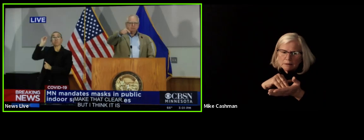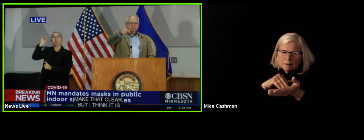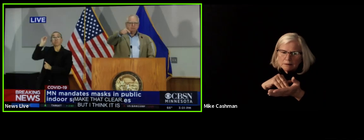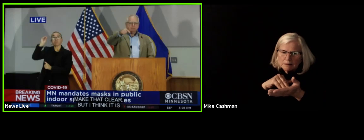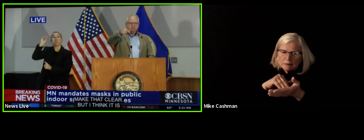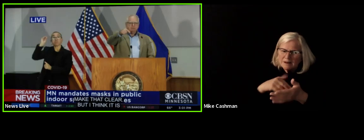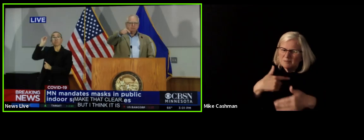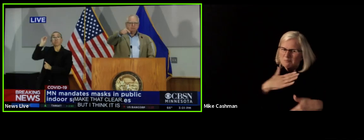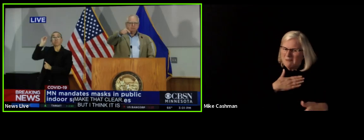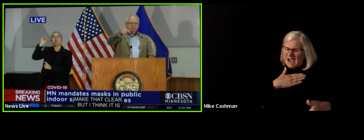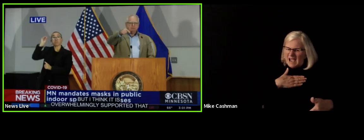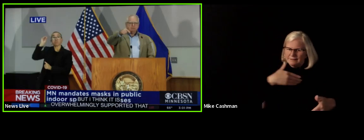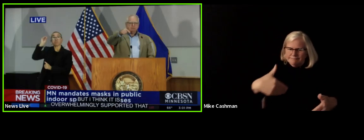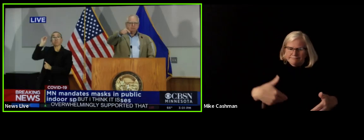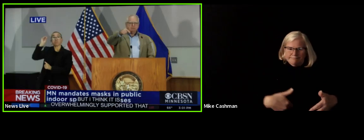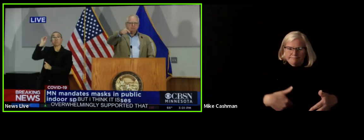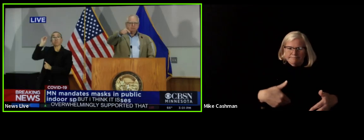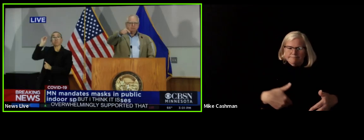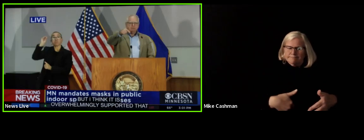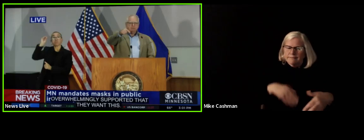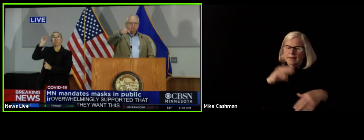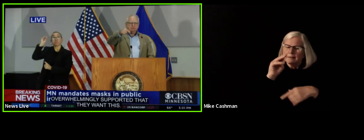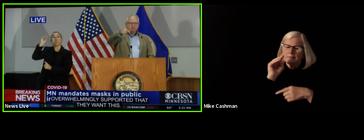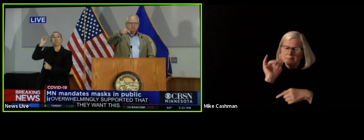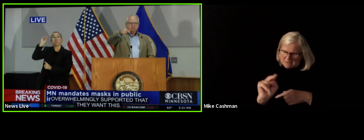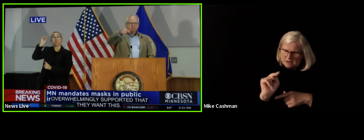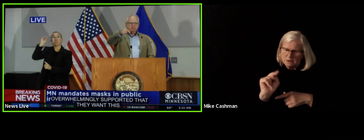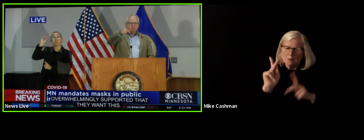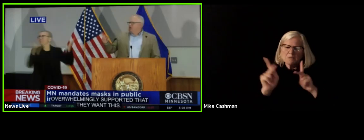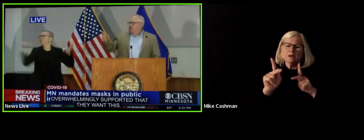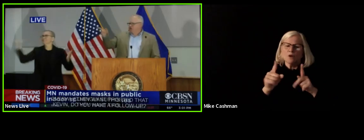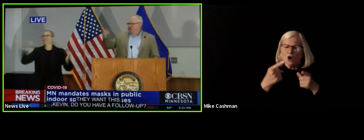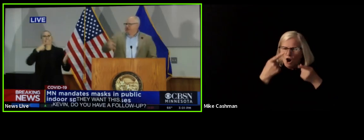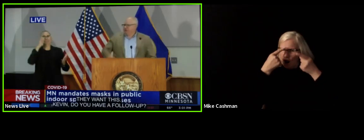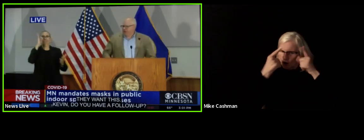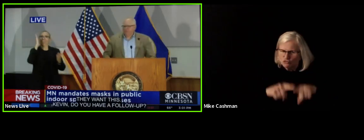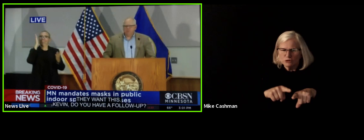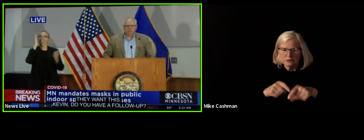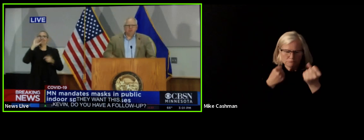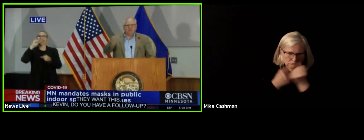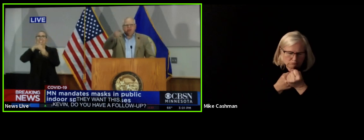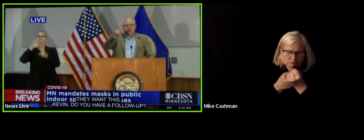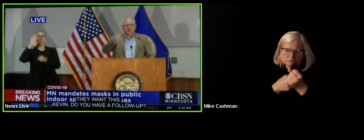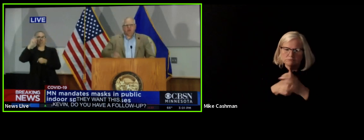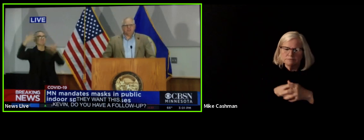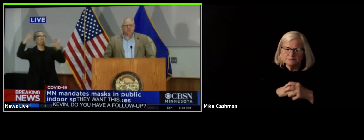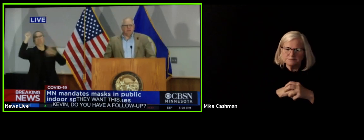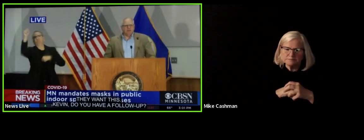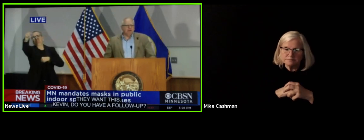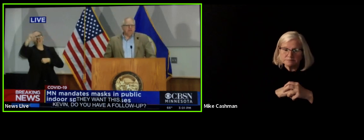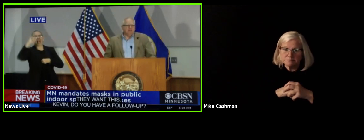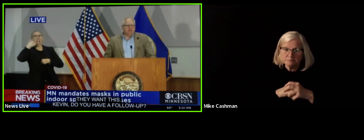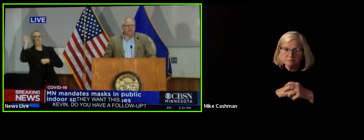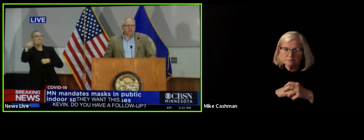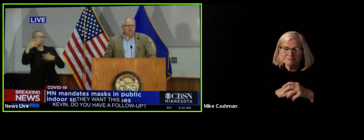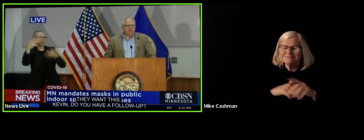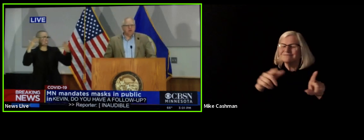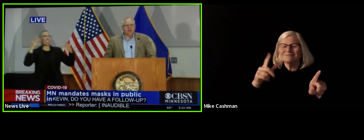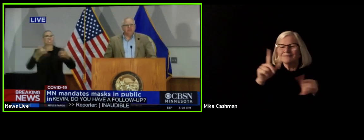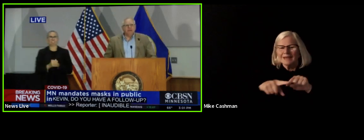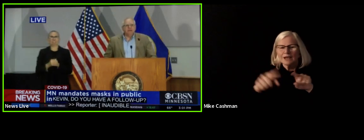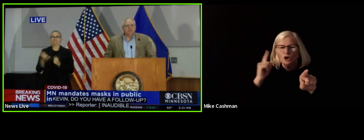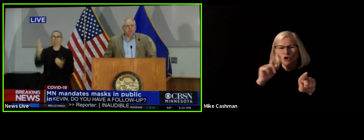What you offered the legislative leadership on that score? You just said, okay, they've got the whole list of them. And there's a lot of things that I think we